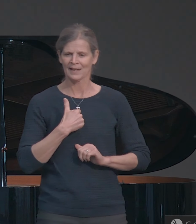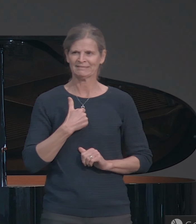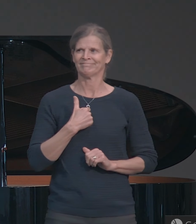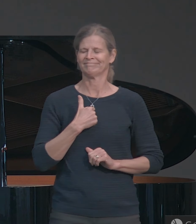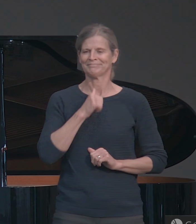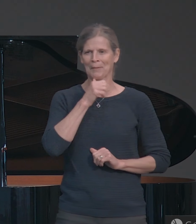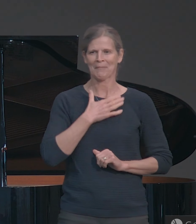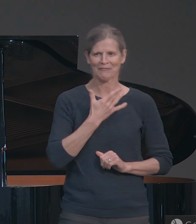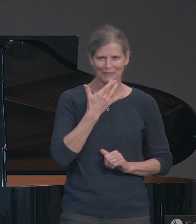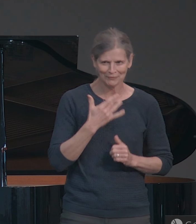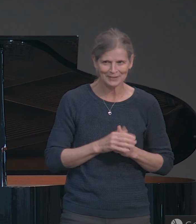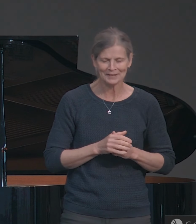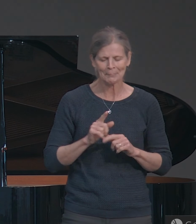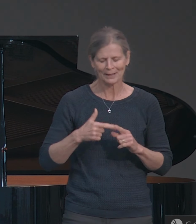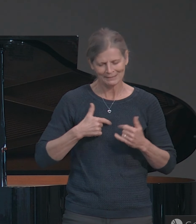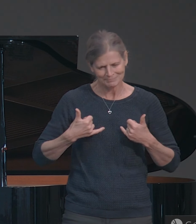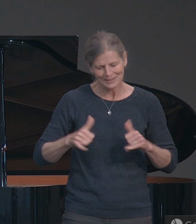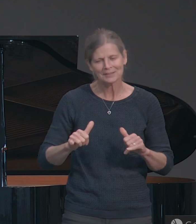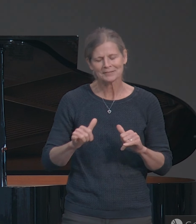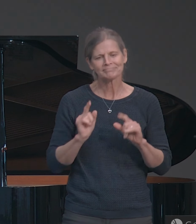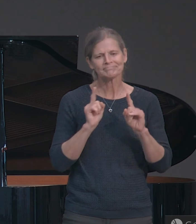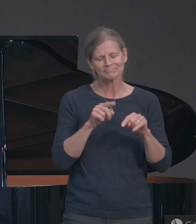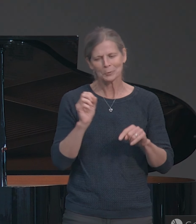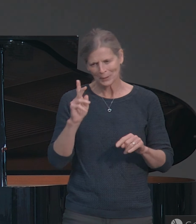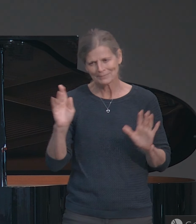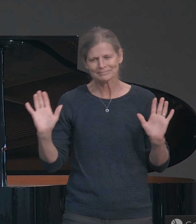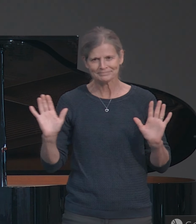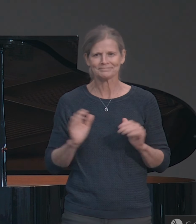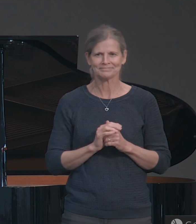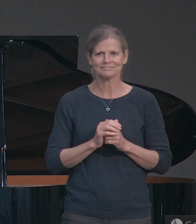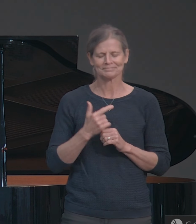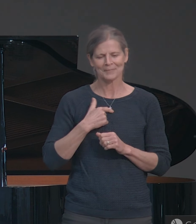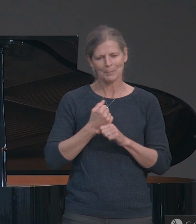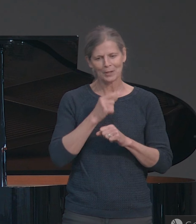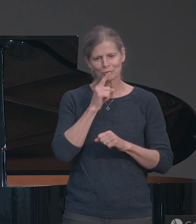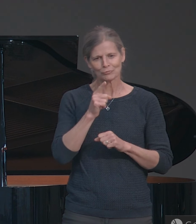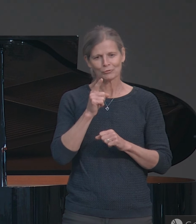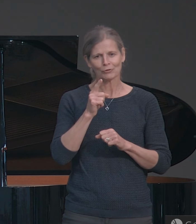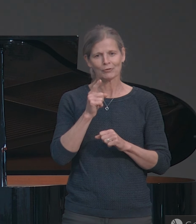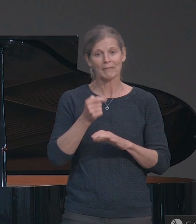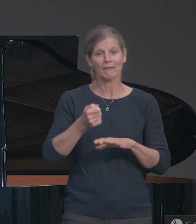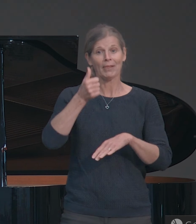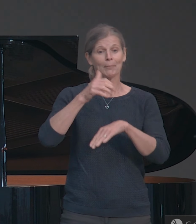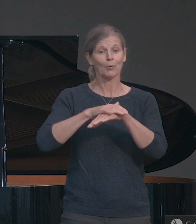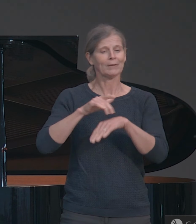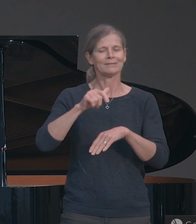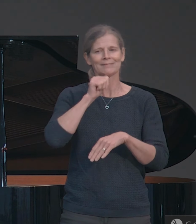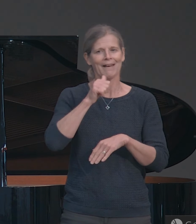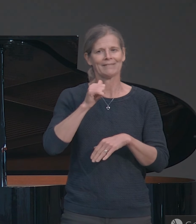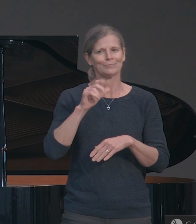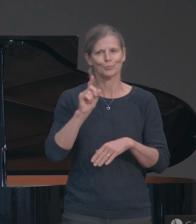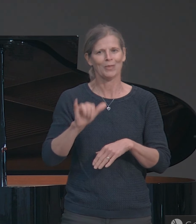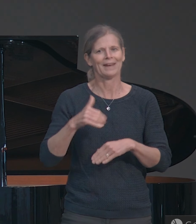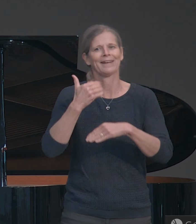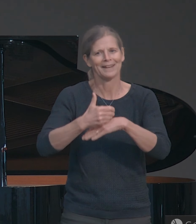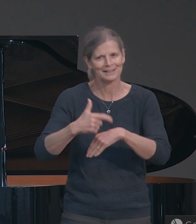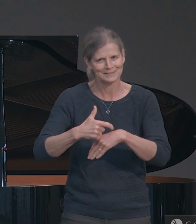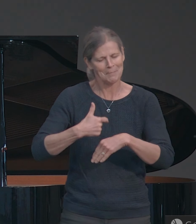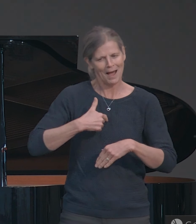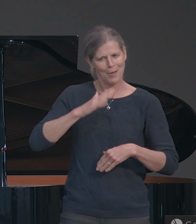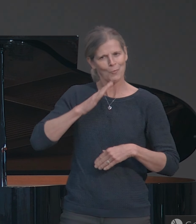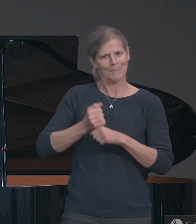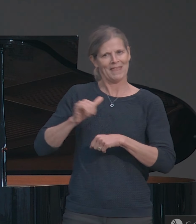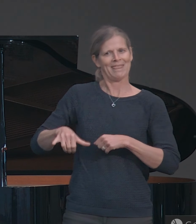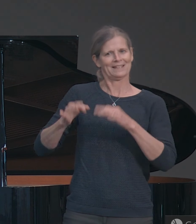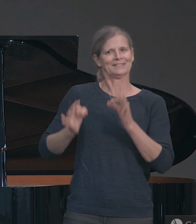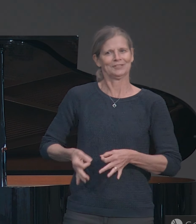my favorite, but I still, you know, it's like, hey, okay. I'll make sure I don't flip the coin that time. Next time, I will just choose, right?